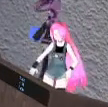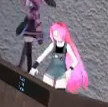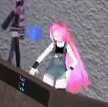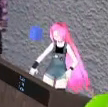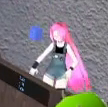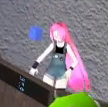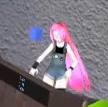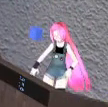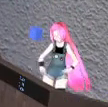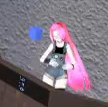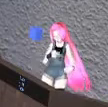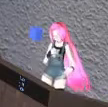Was.